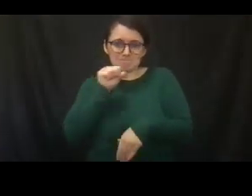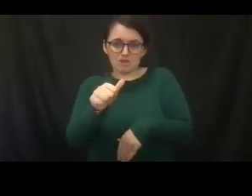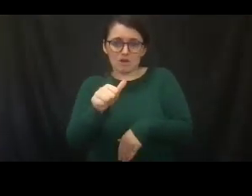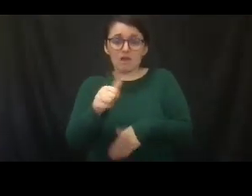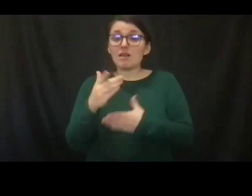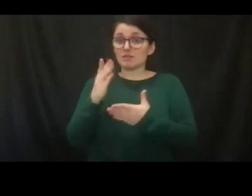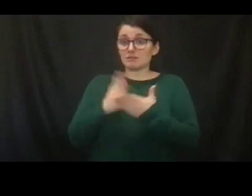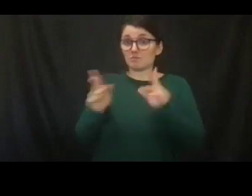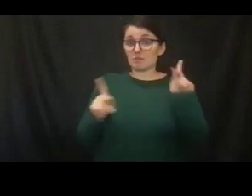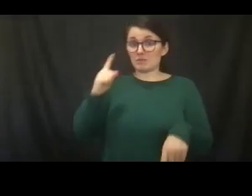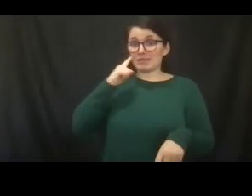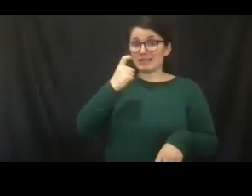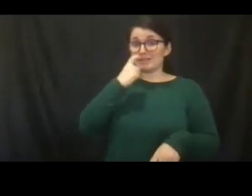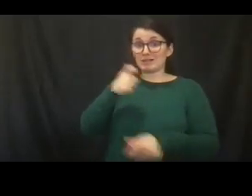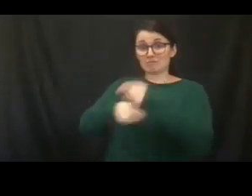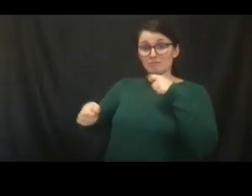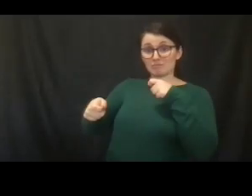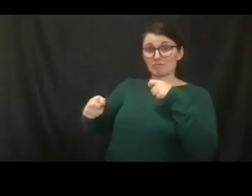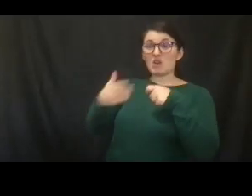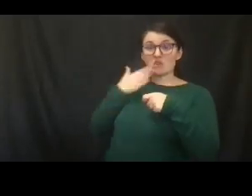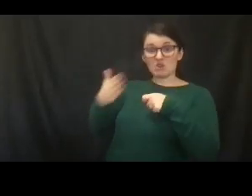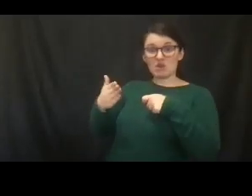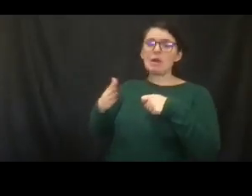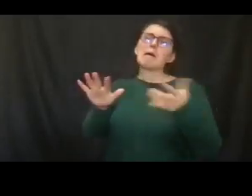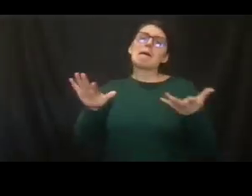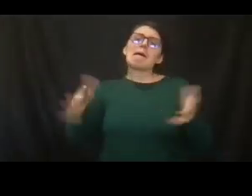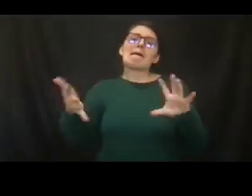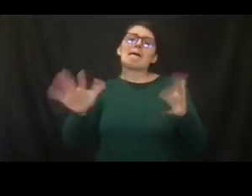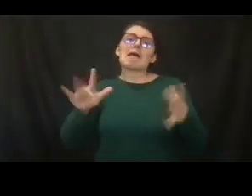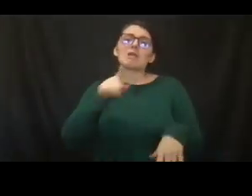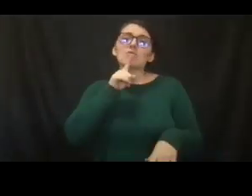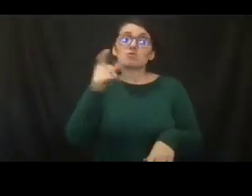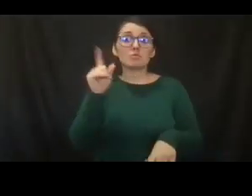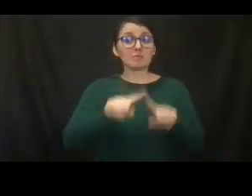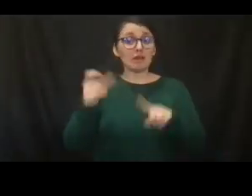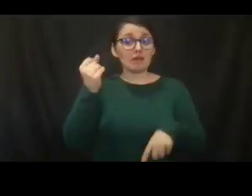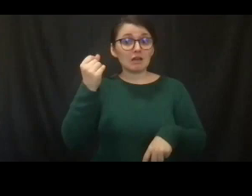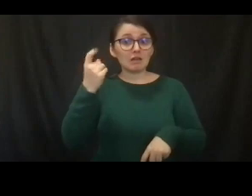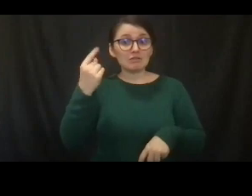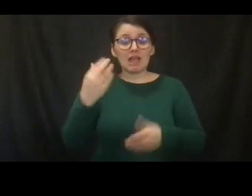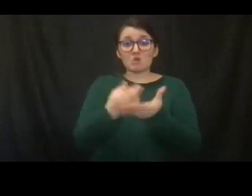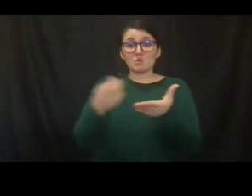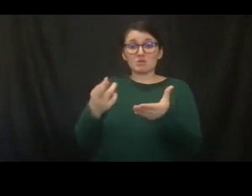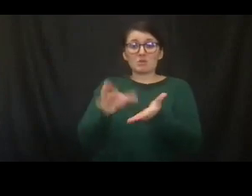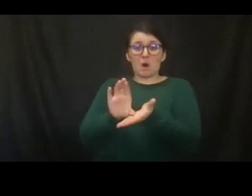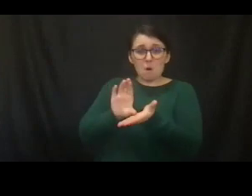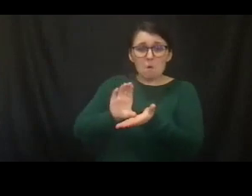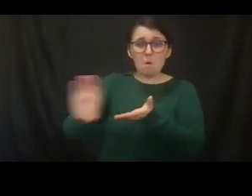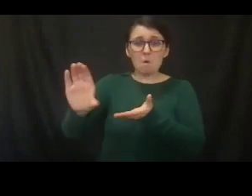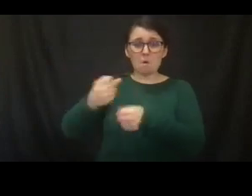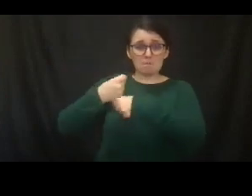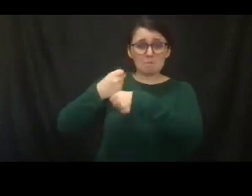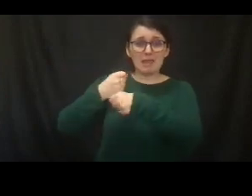alternative, and that's sort of true. But the amount of resources that go into making glass and